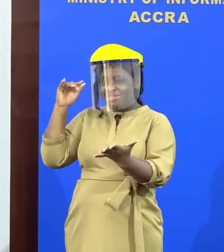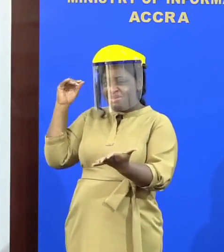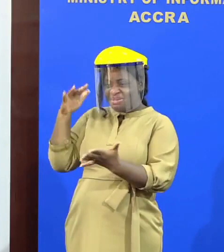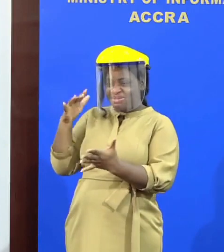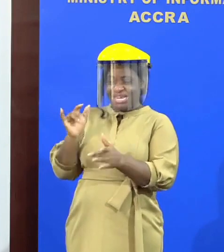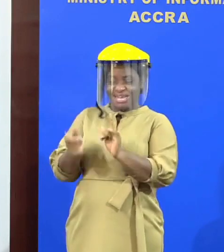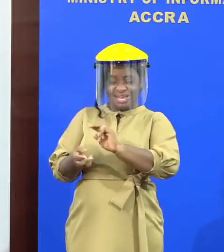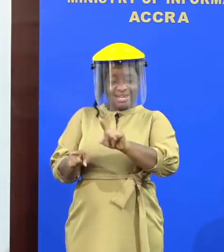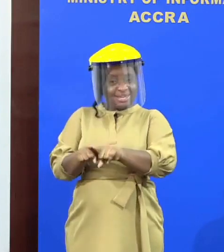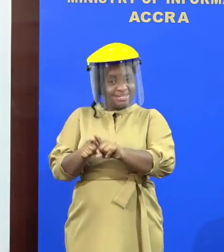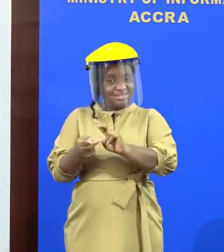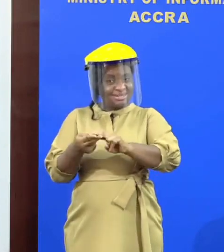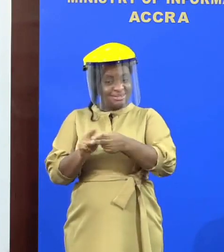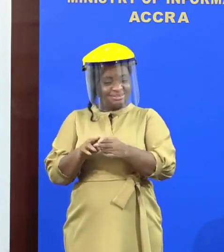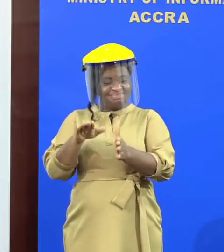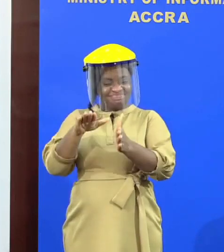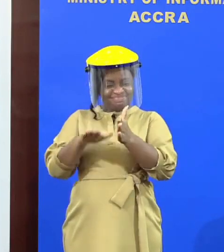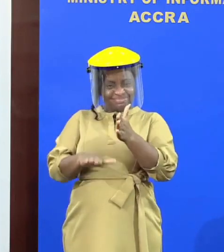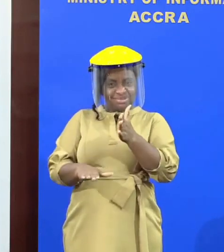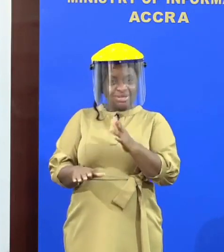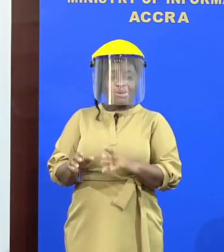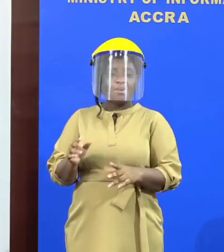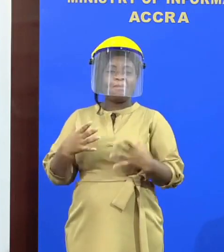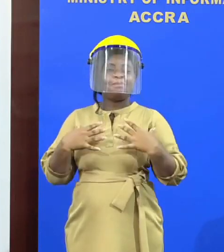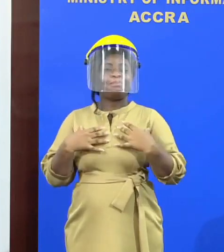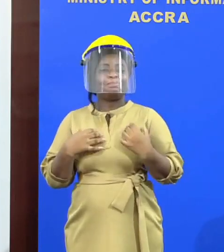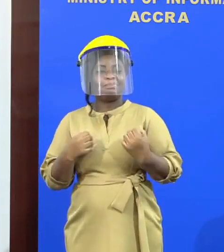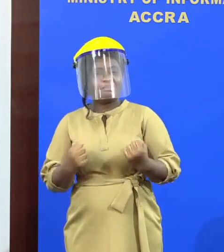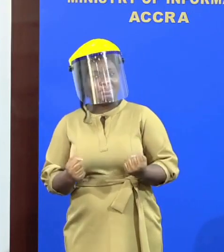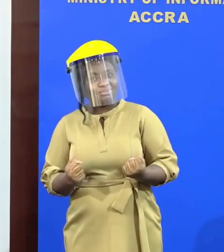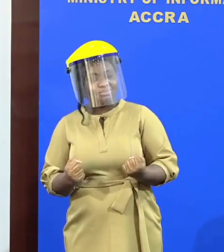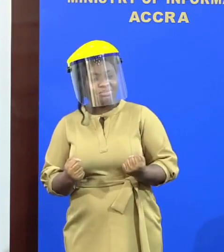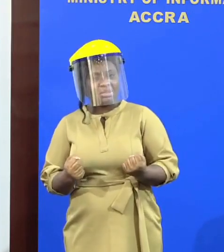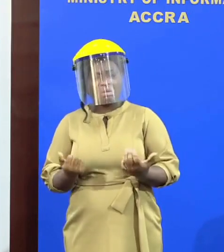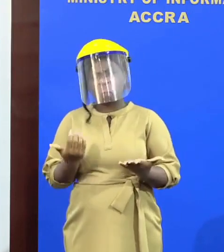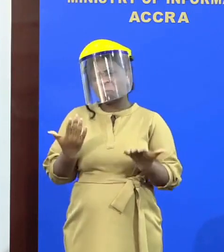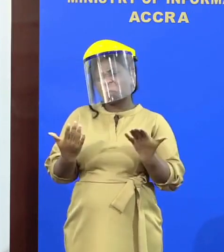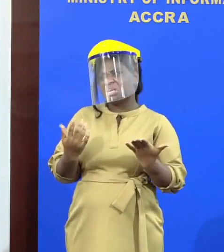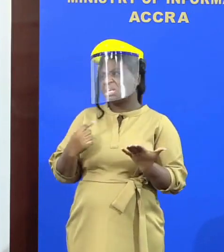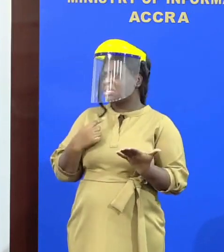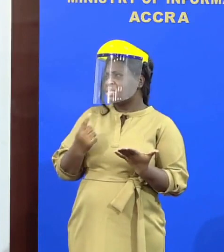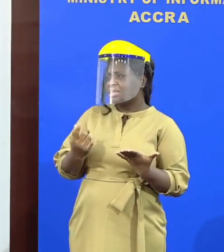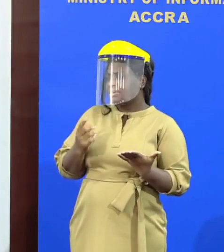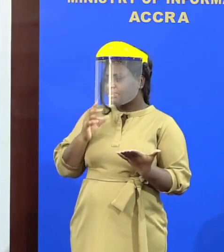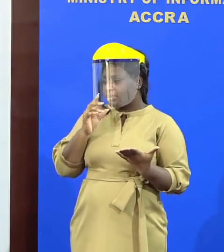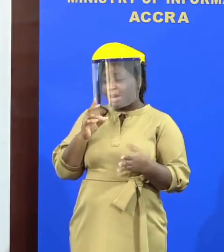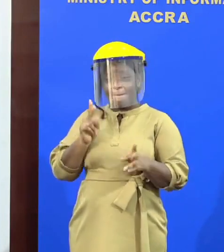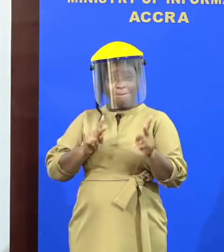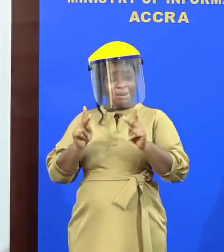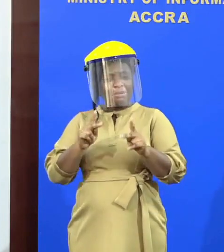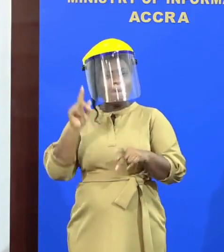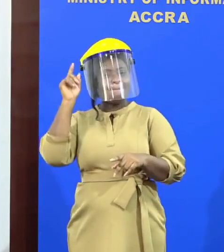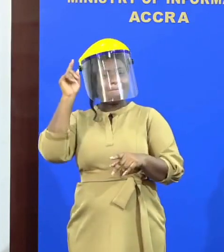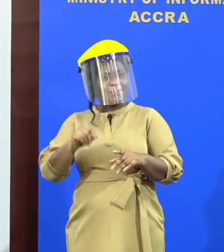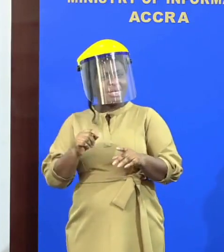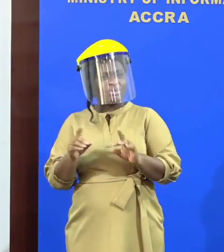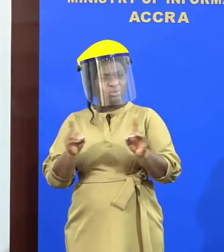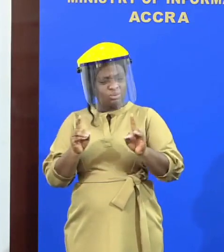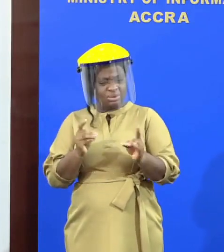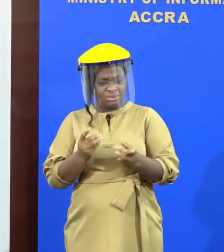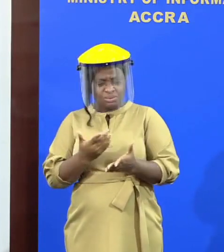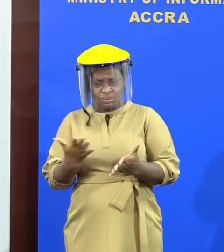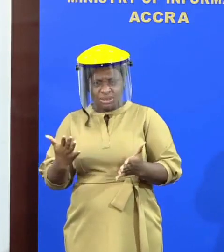come down, the number who are ill will come down, and the number will come. Maybe I also mentioned that, look, people should apply the most